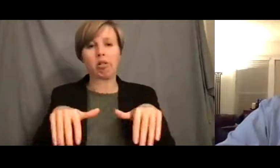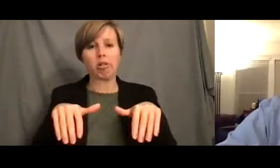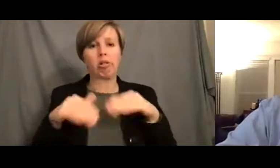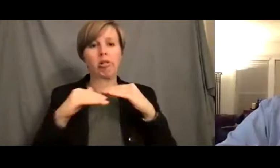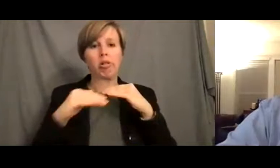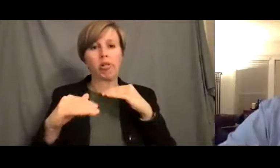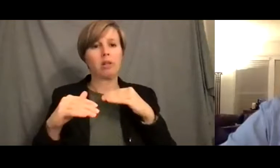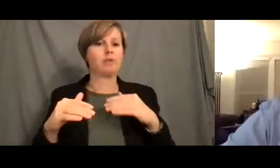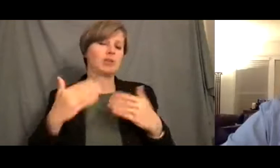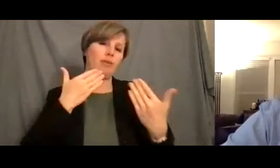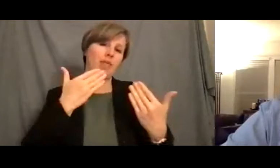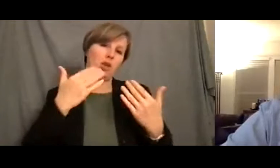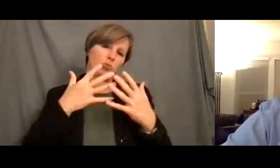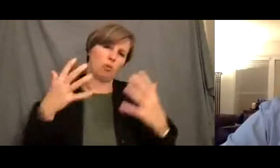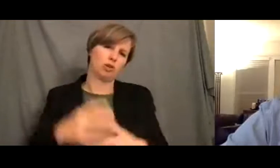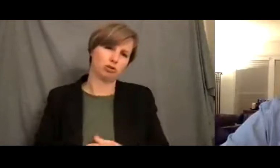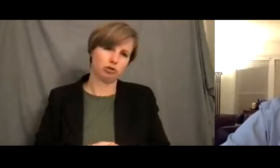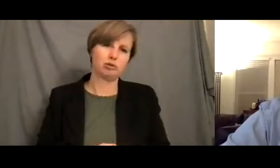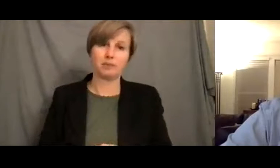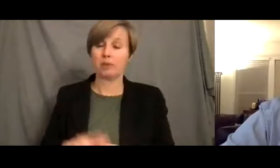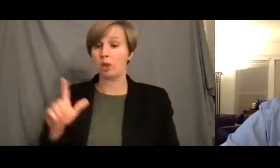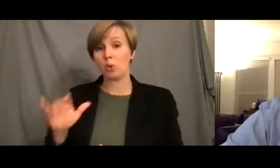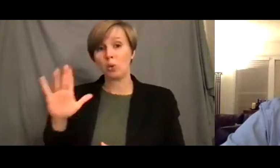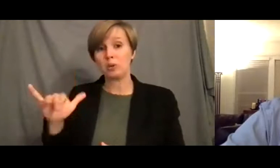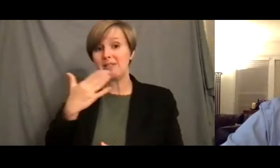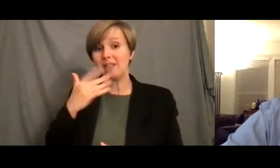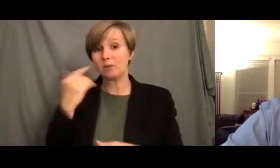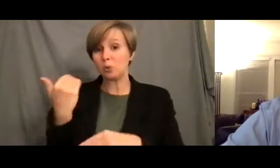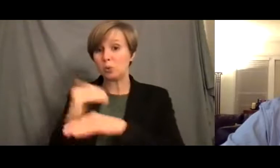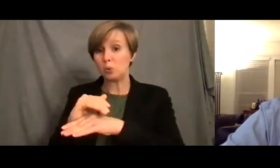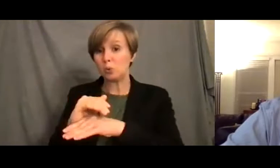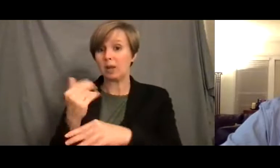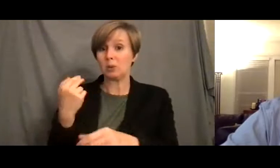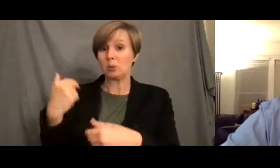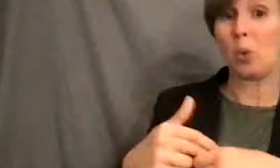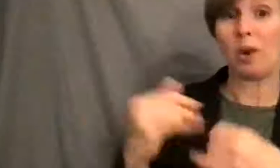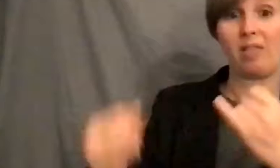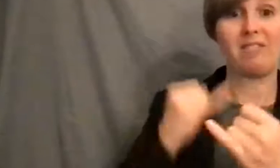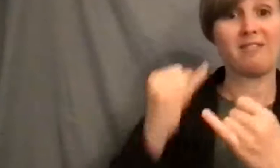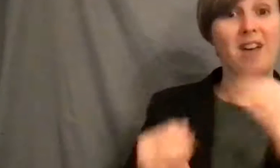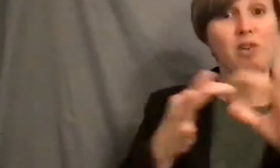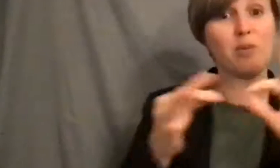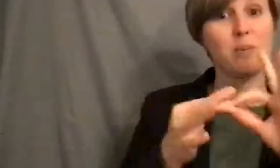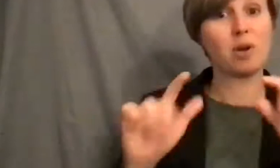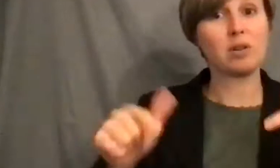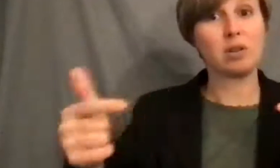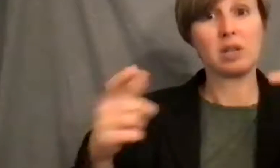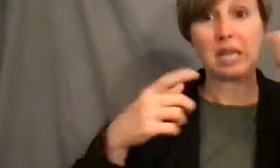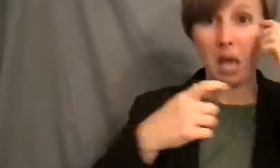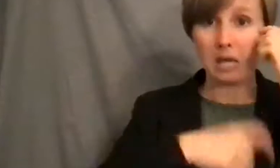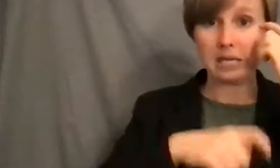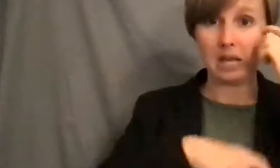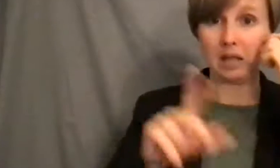stagnation. Thank you very much. Thank you so much for being with us, and we'll give the final closing remarks over to Delegate Kriezek.